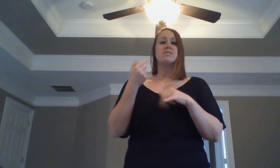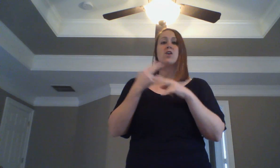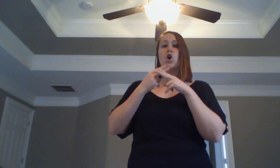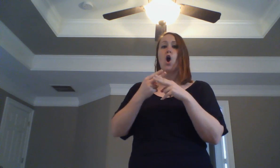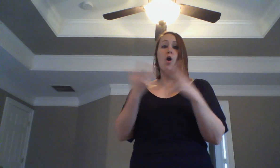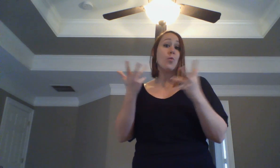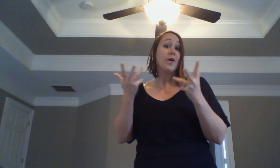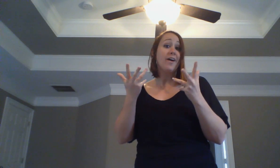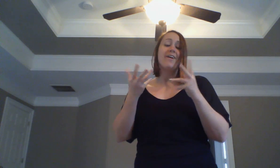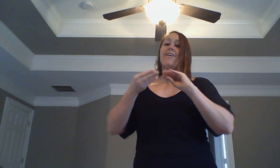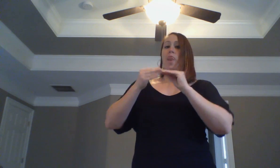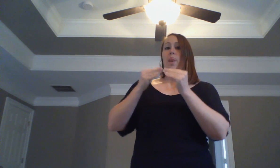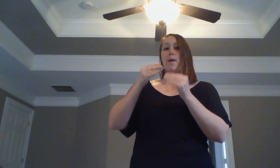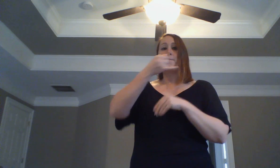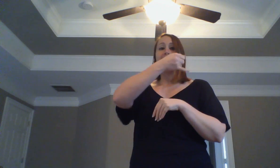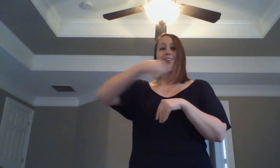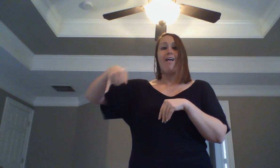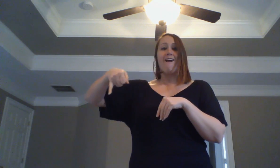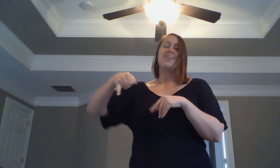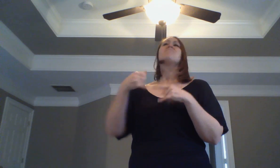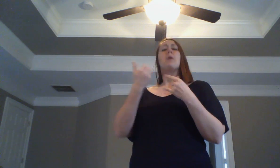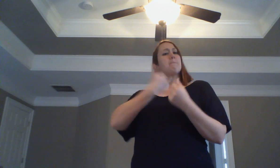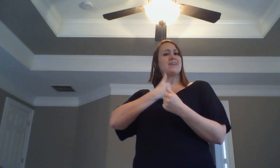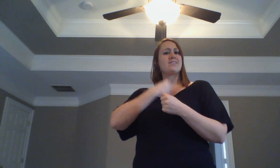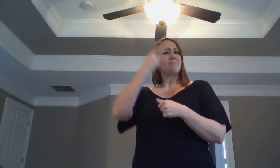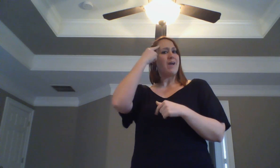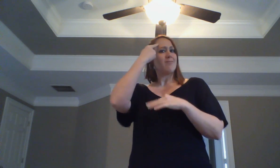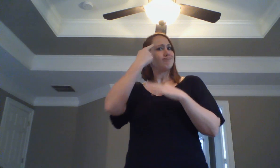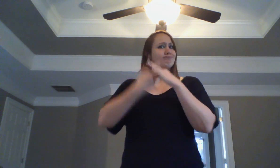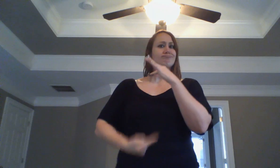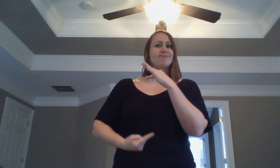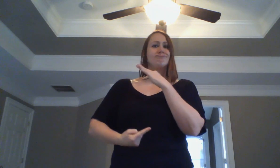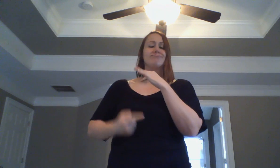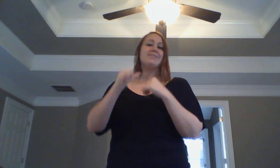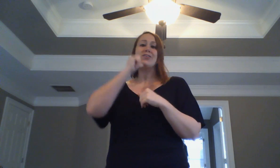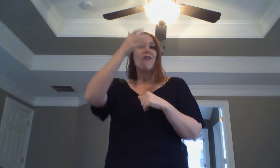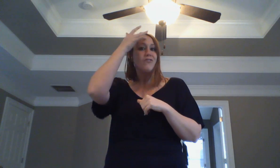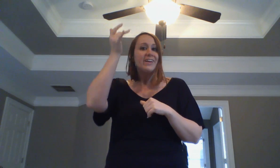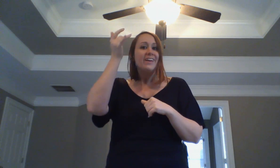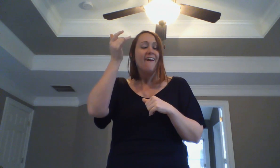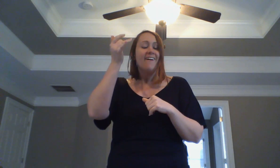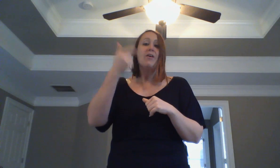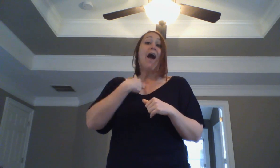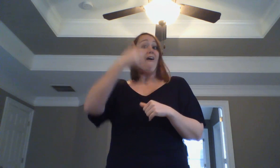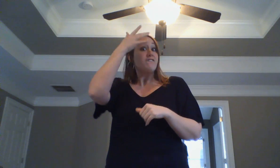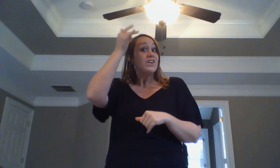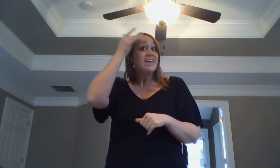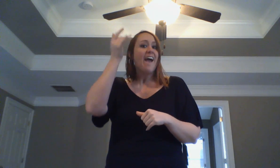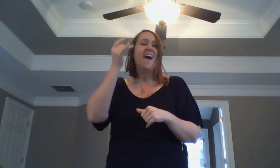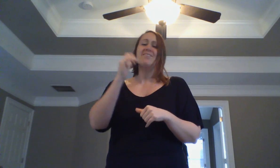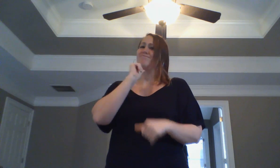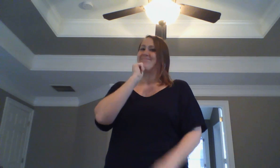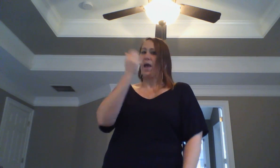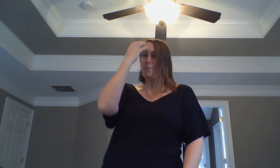how I do it in my head when I forget. I don't have it memorized. So number line, I just write all the numbers